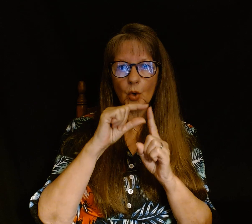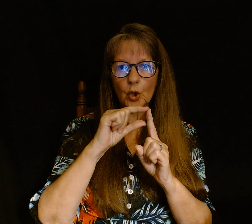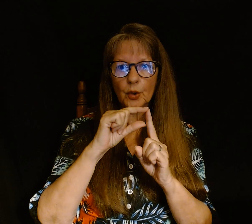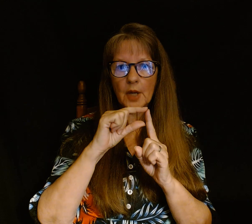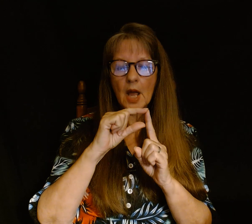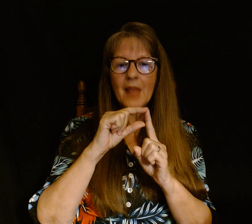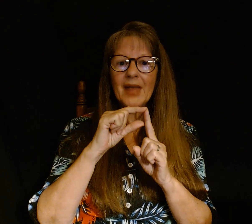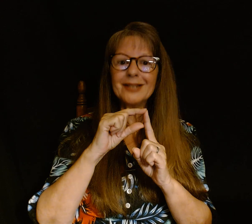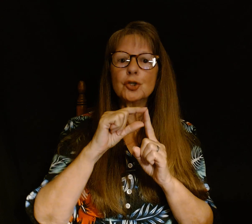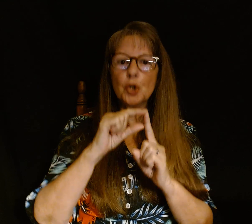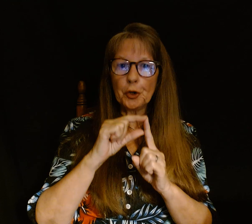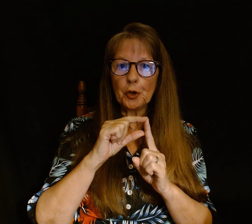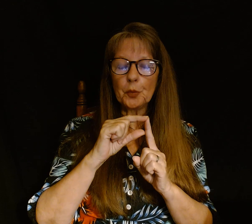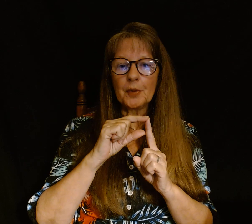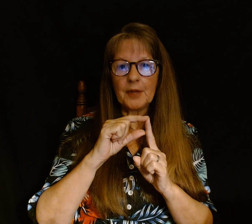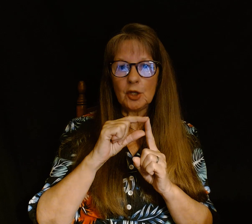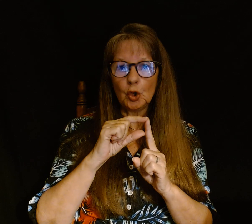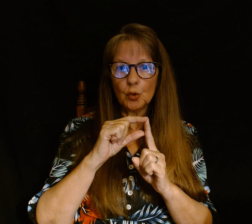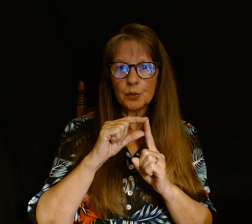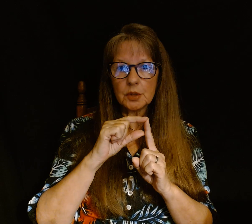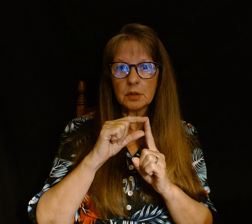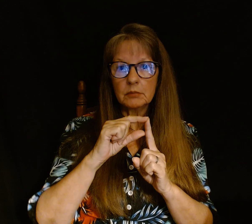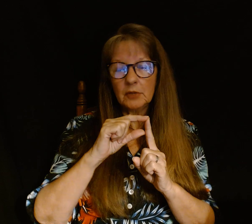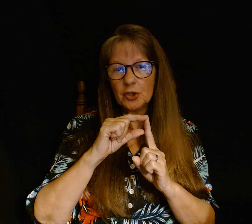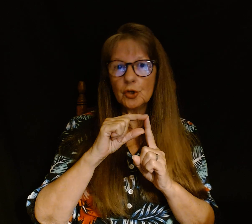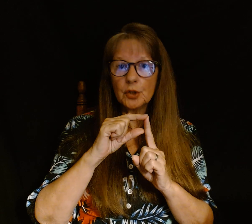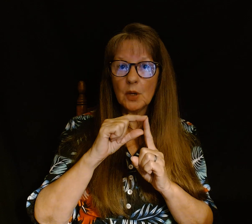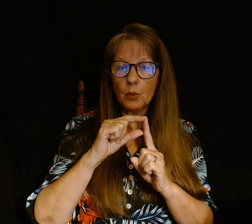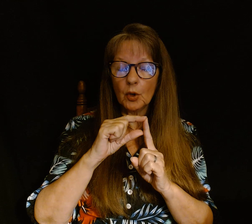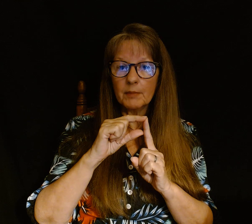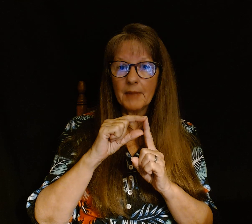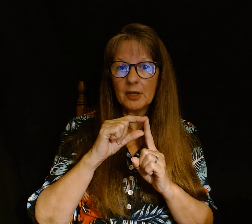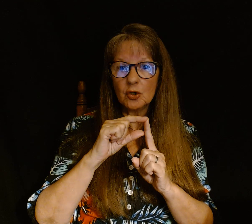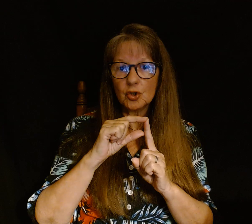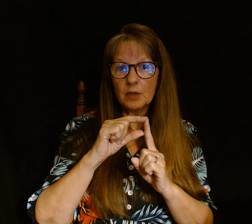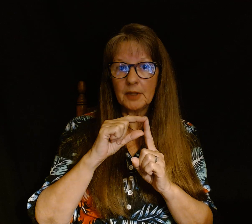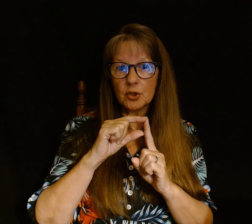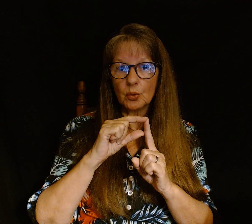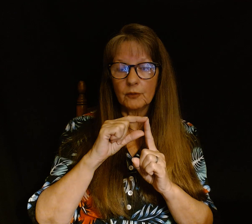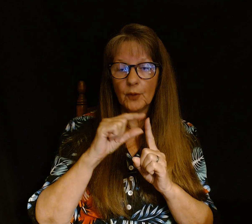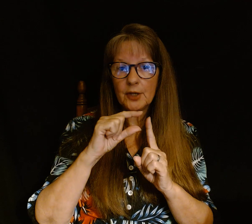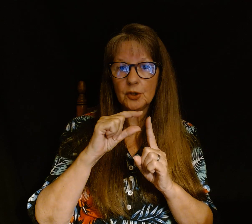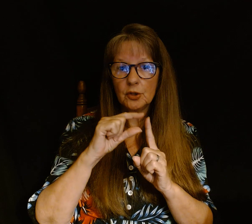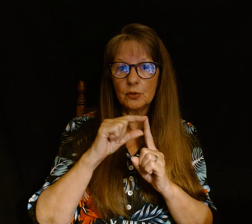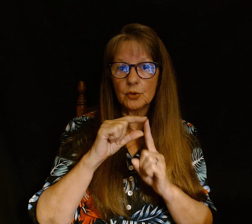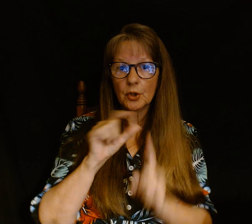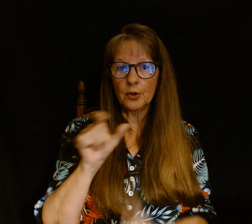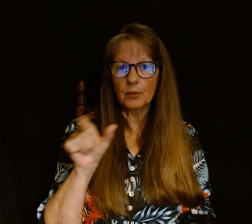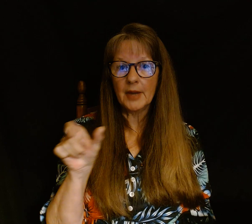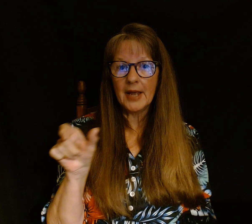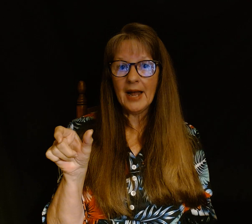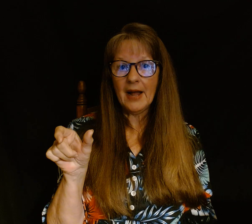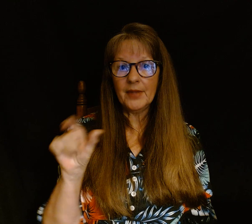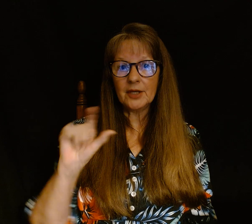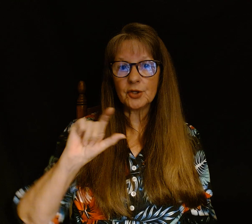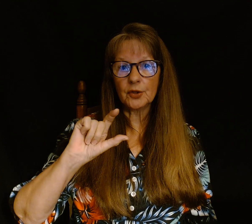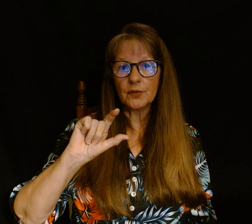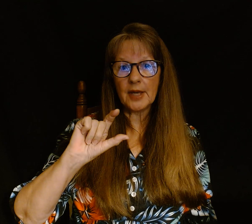word. That term that they used. It's usually a word. Maybe it could be a short phrase. You could do term and then turn that